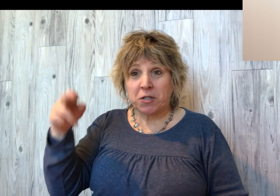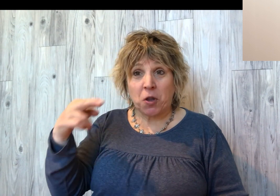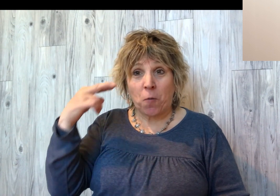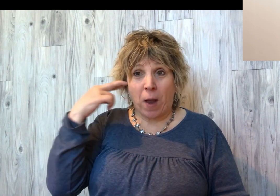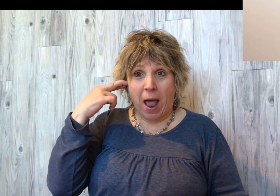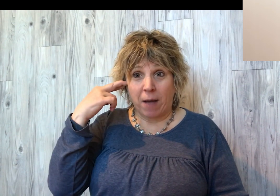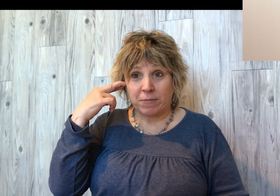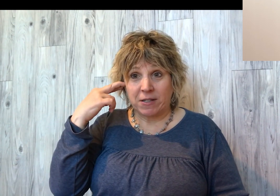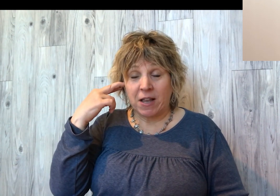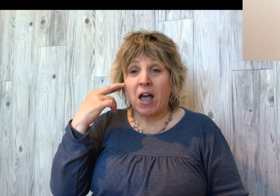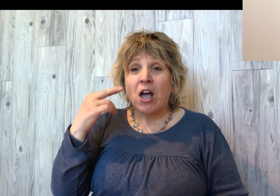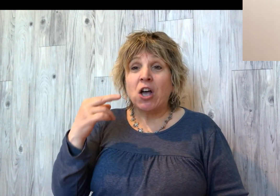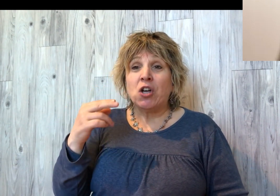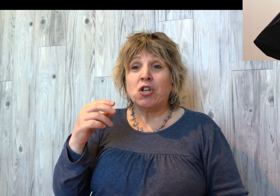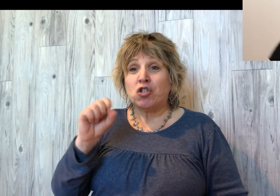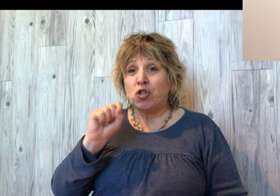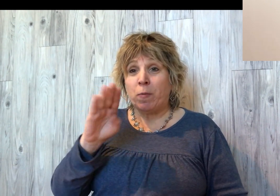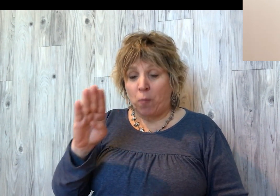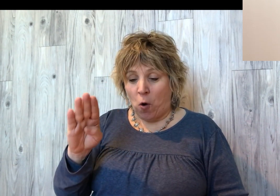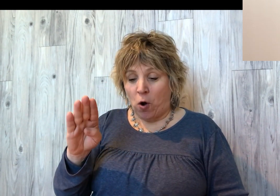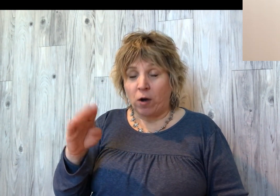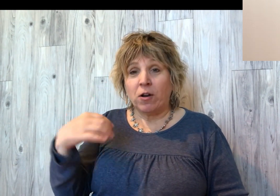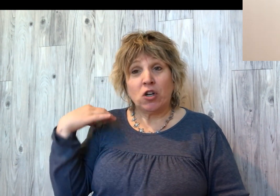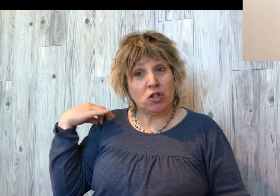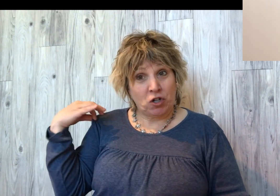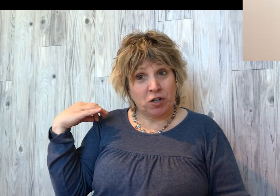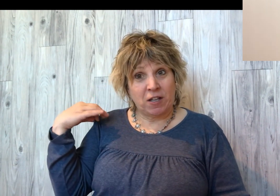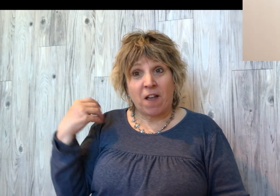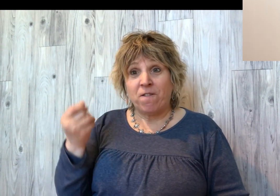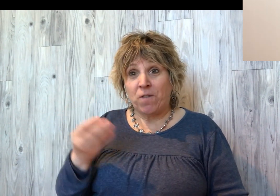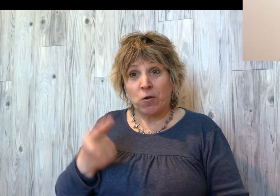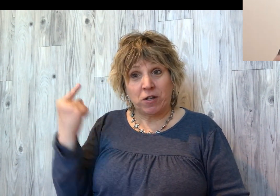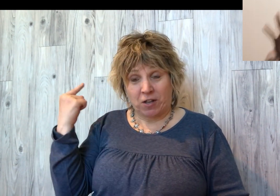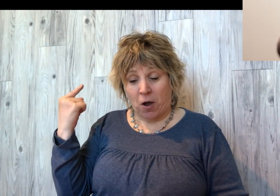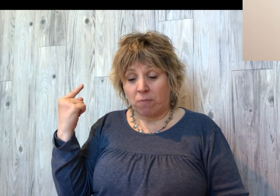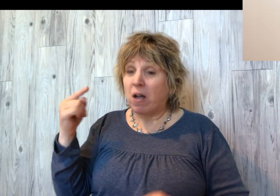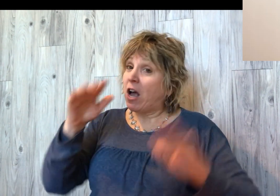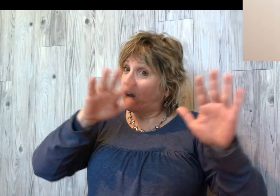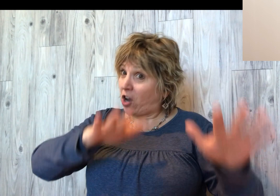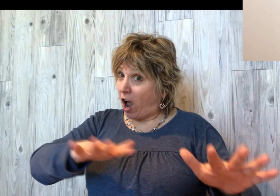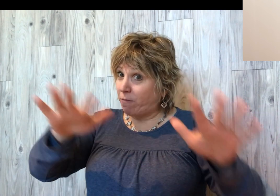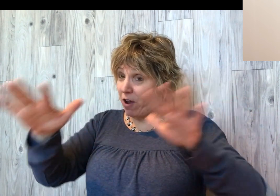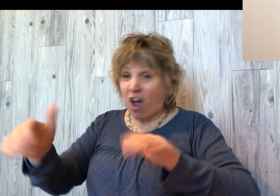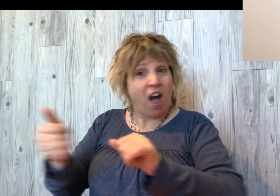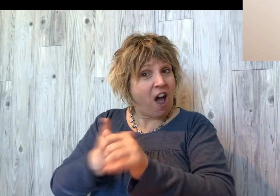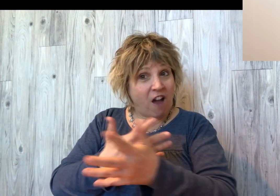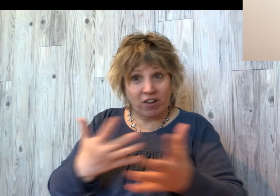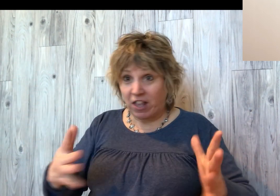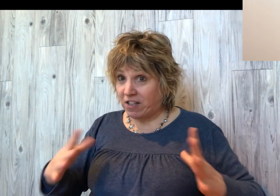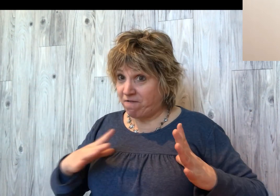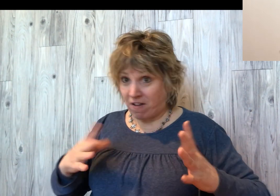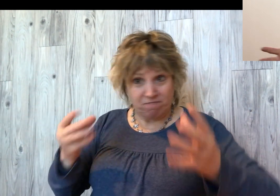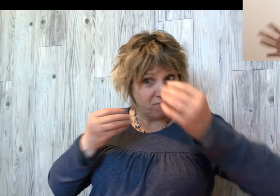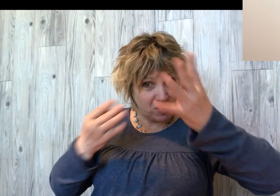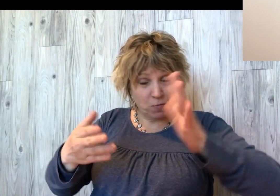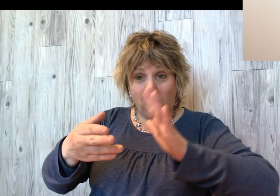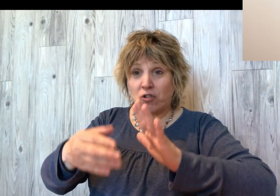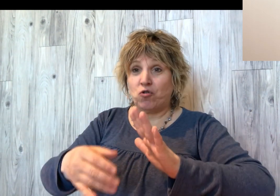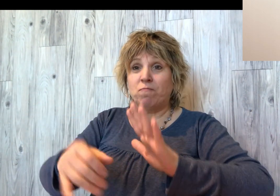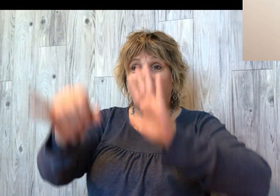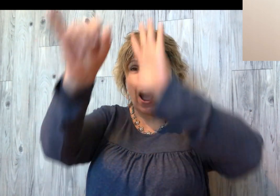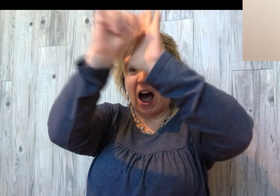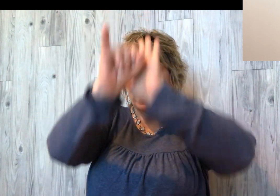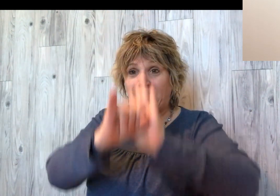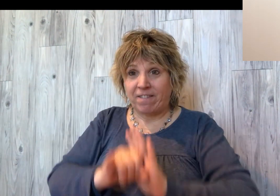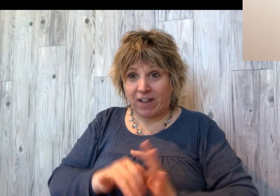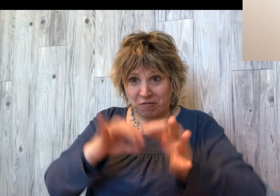Super Bowl jersey just a couple years ago. Just want you to see that. Okay, so no letters, take it easy, everything's fine. Just wanted to identify